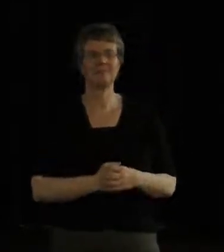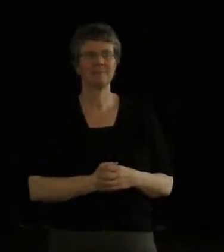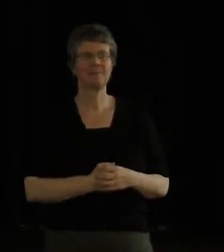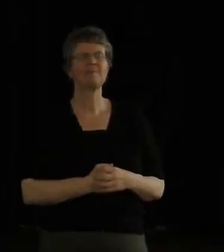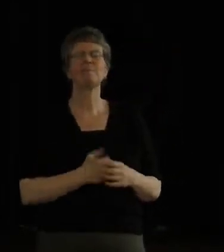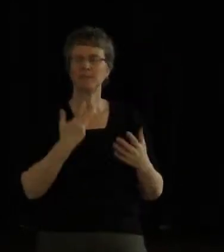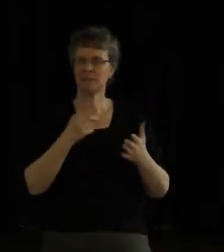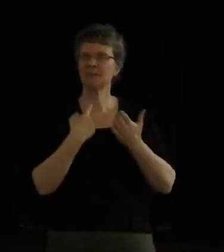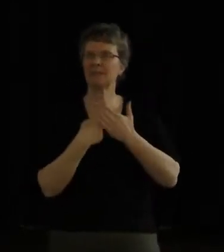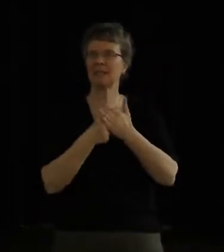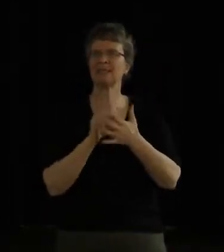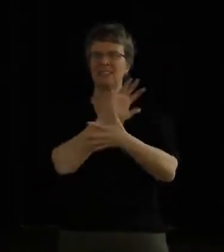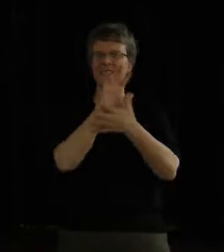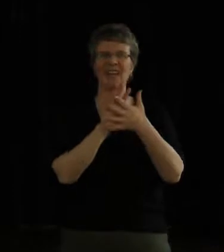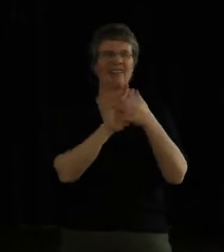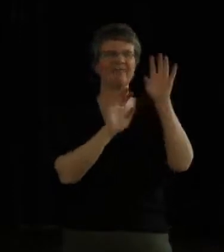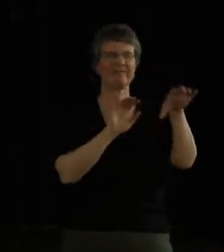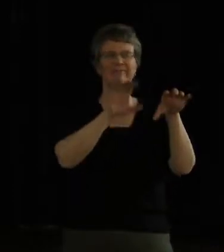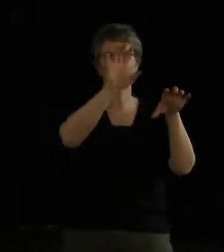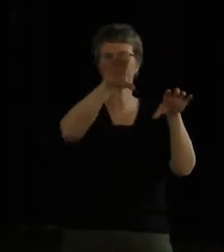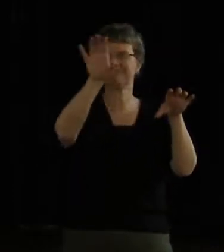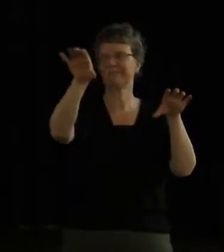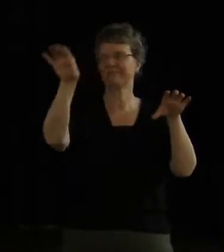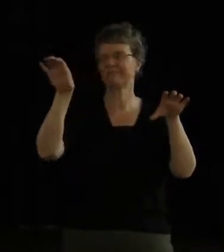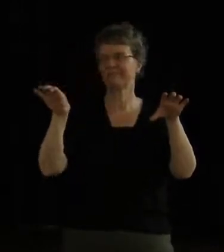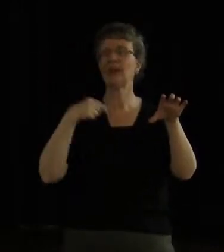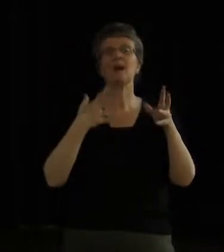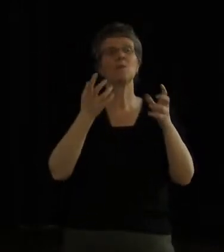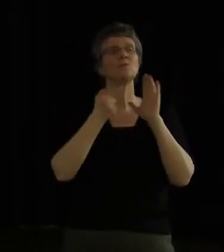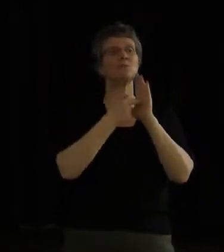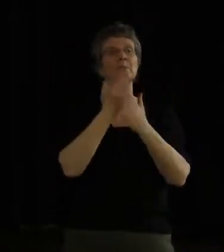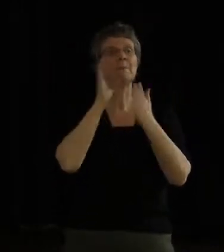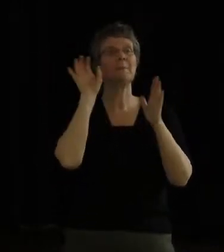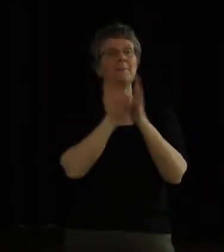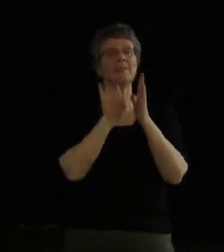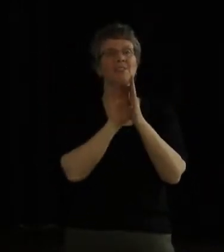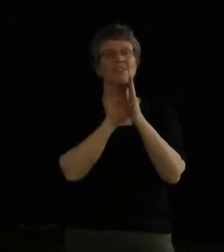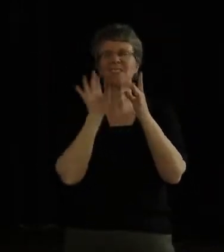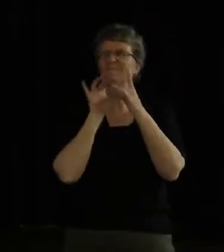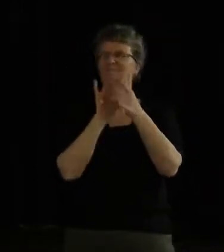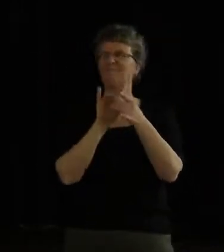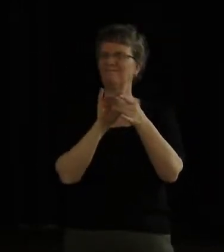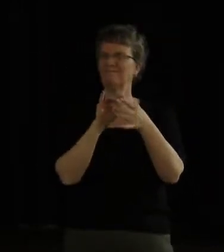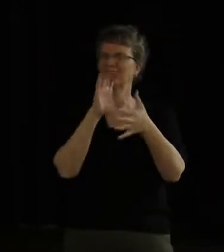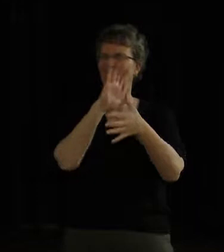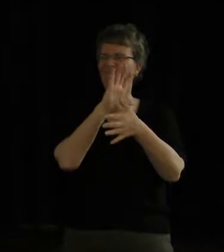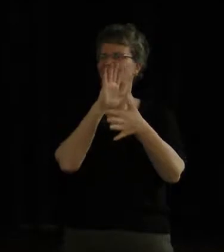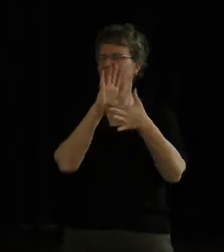show you some images relating to each of the 5 stations, just to kind of get your own thoughts thinking, or your